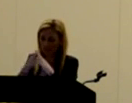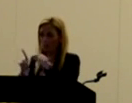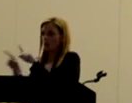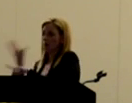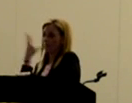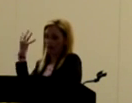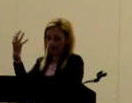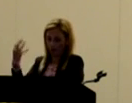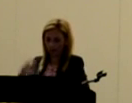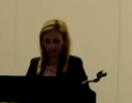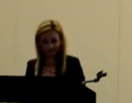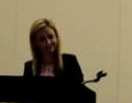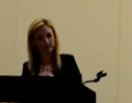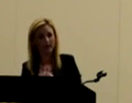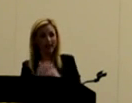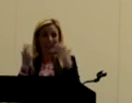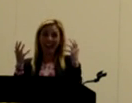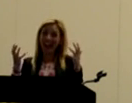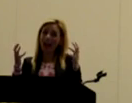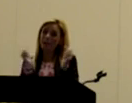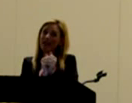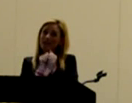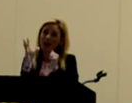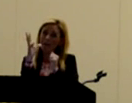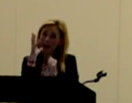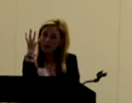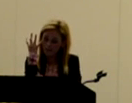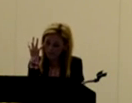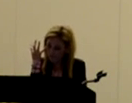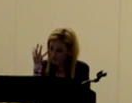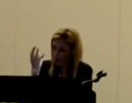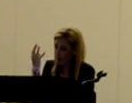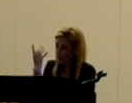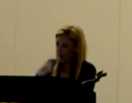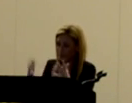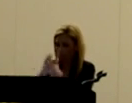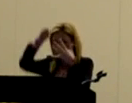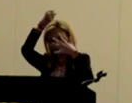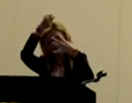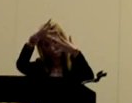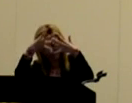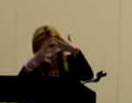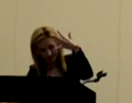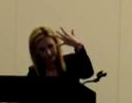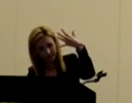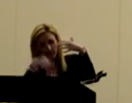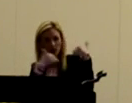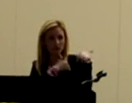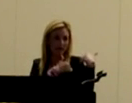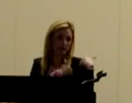who face barriers, I'm also a mom of 4. And with being a mom of 4 comes a whole other host of